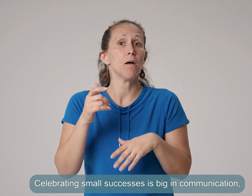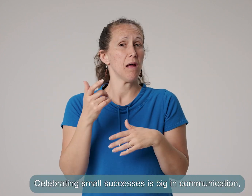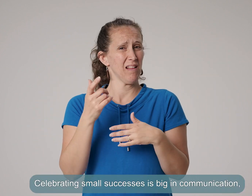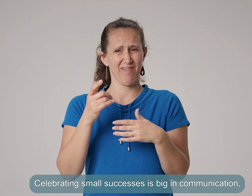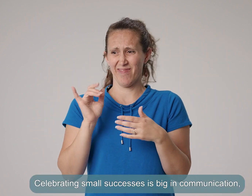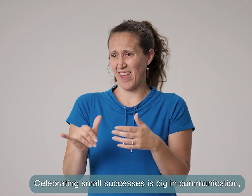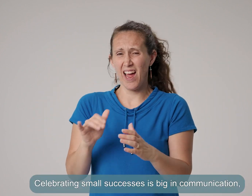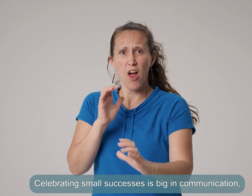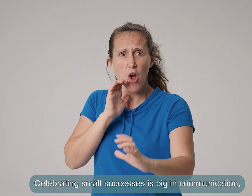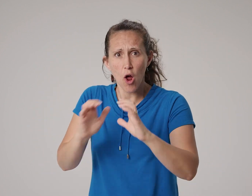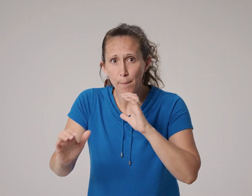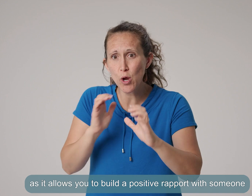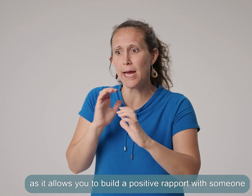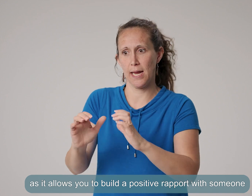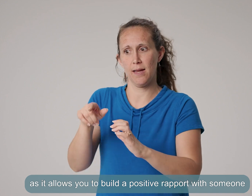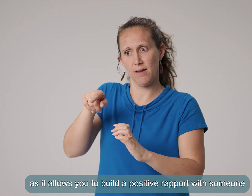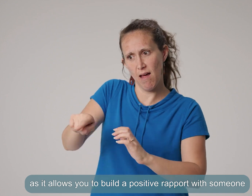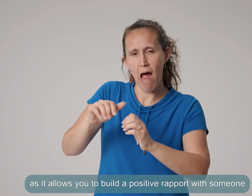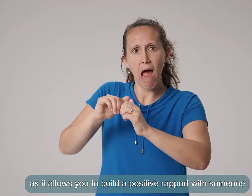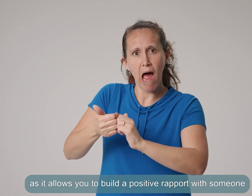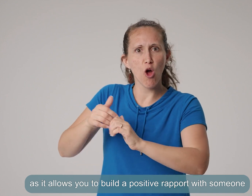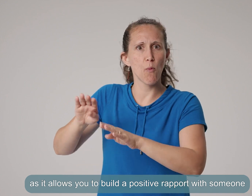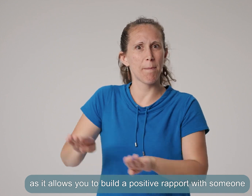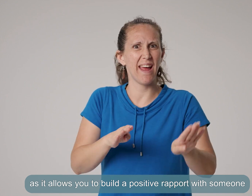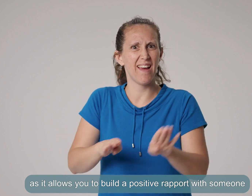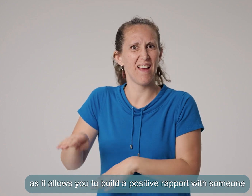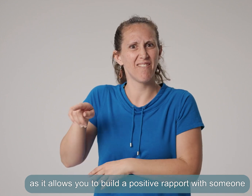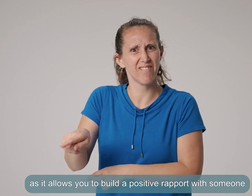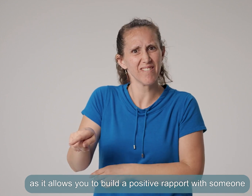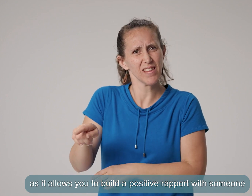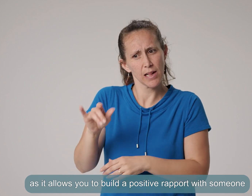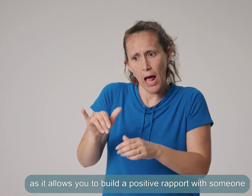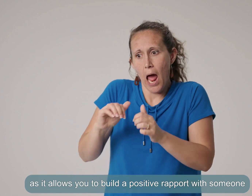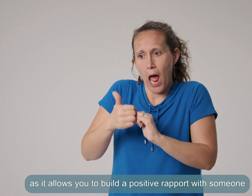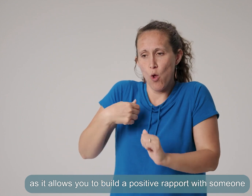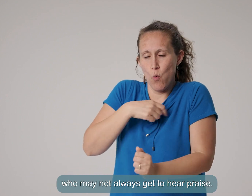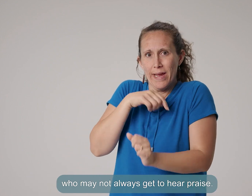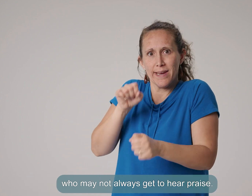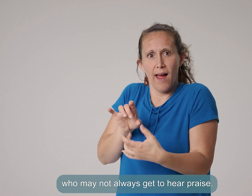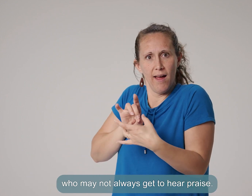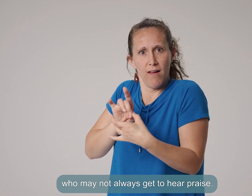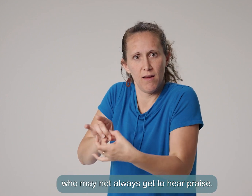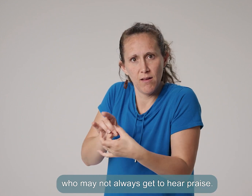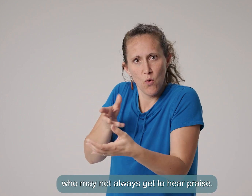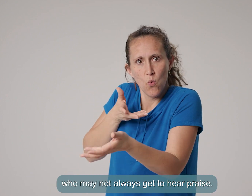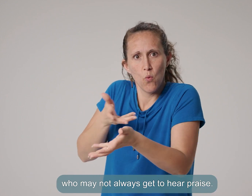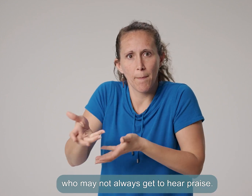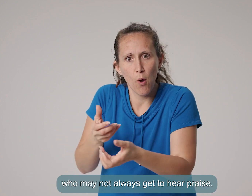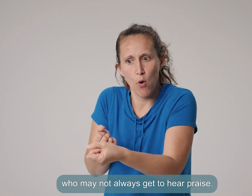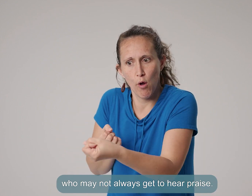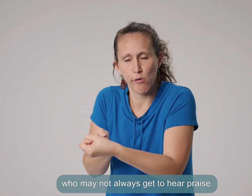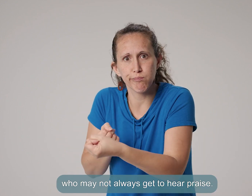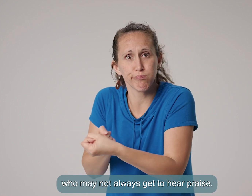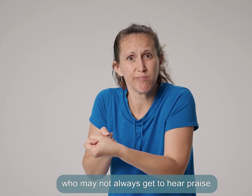in communication, as it allows you to build a positive rapport with someone who may not always get to hear praise.